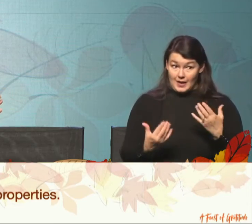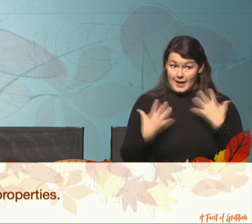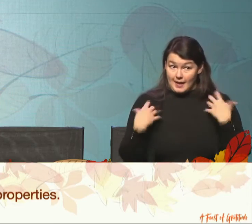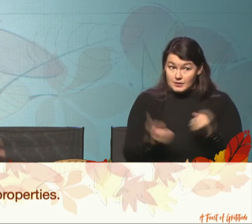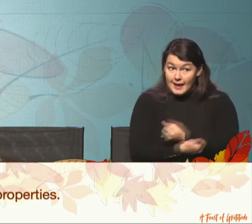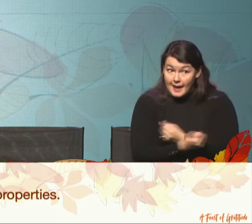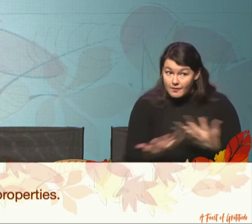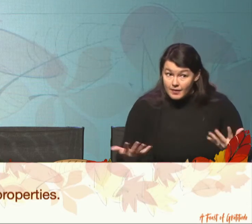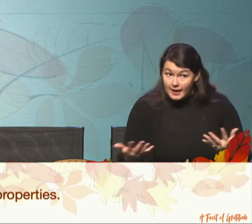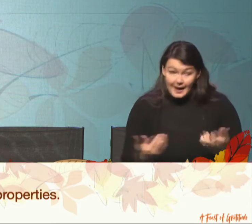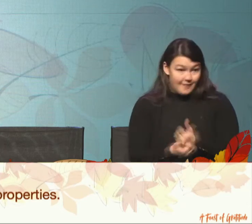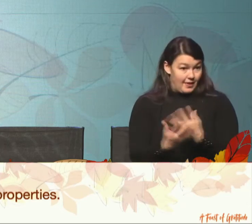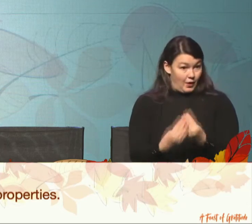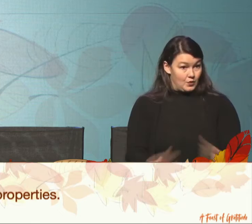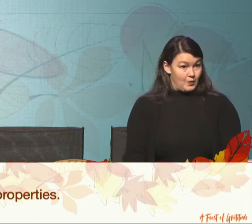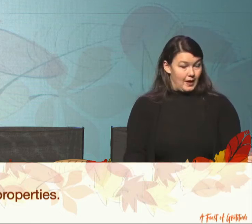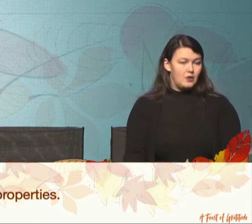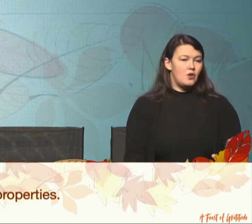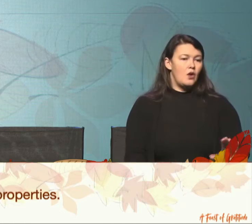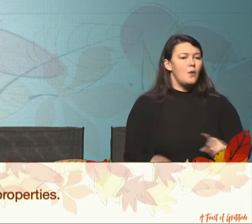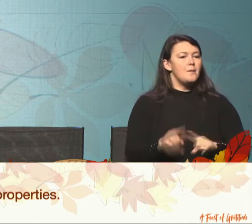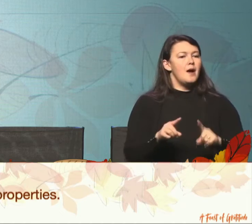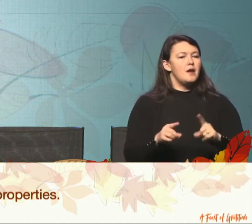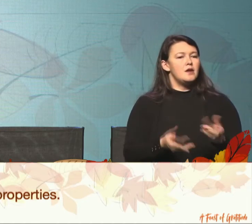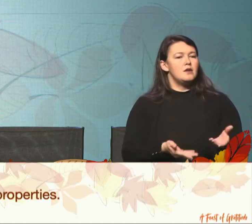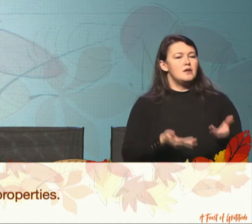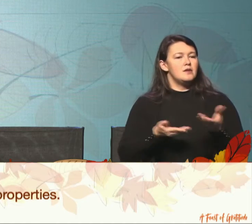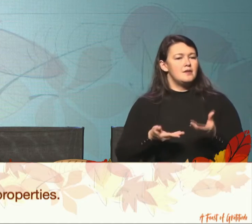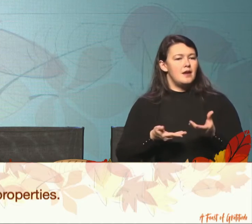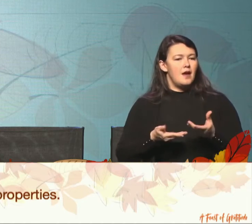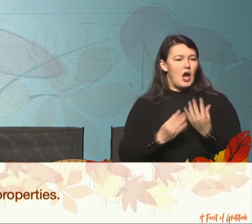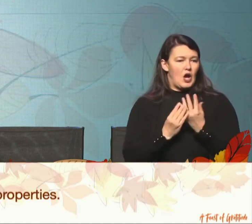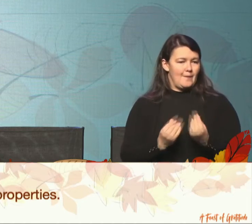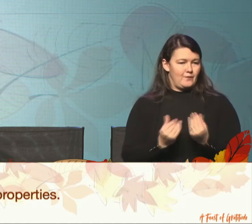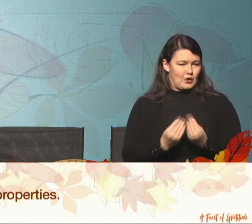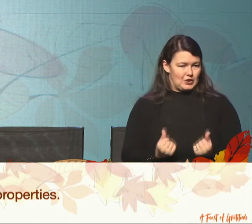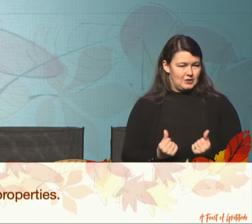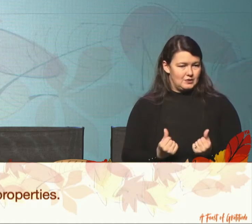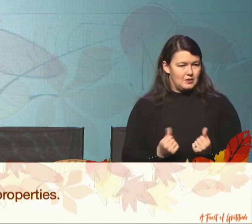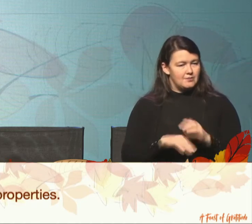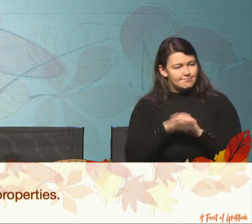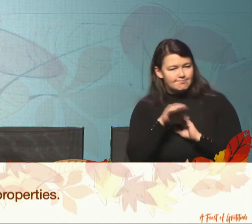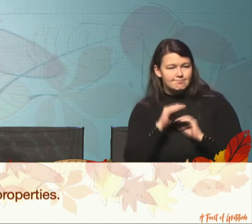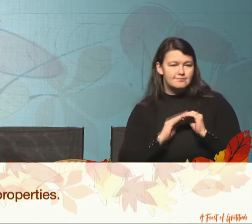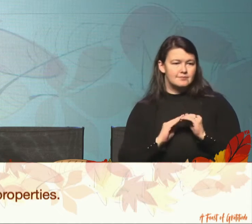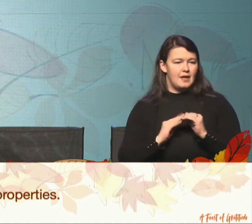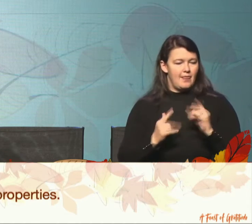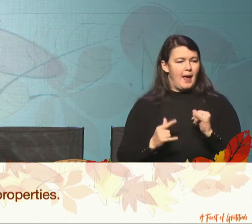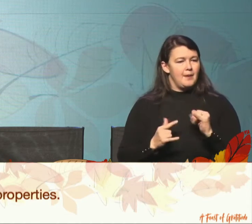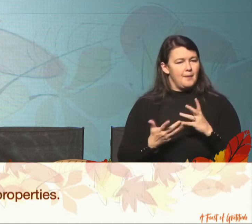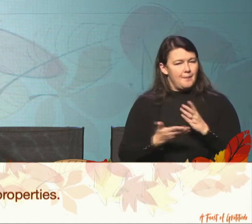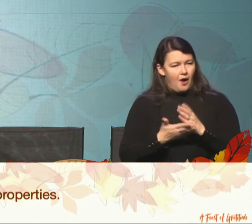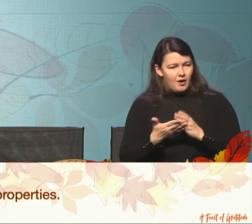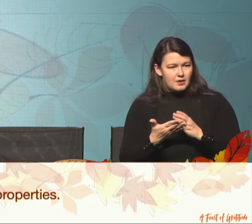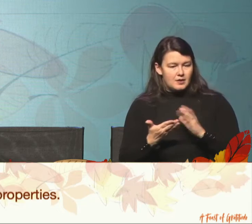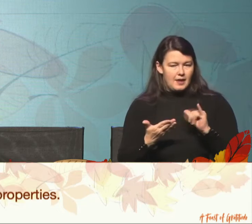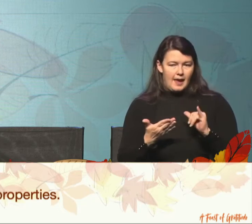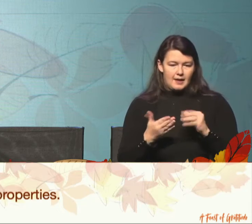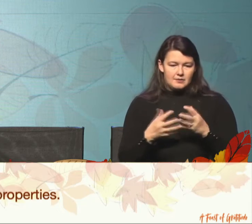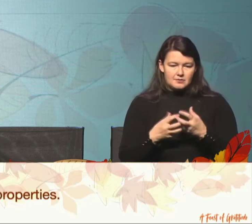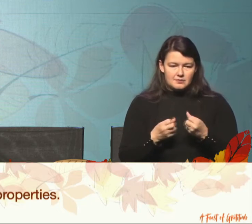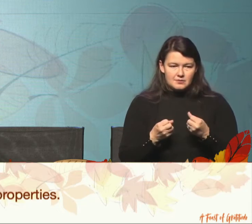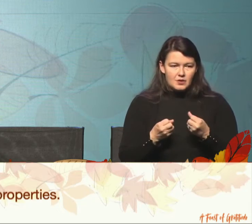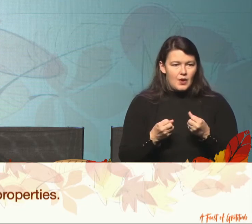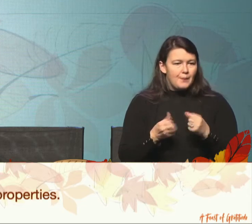all better and goes away, but I think it does bring comfort. And there's that property that can just kind of take away some